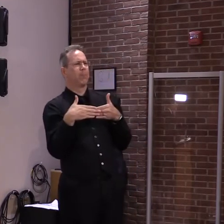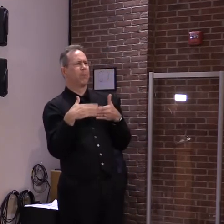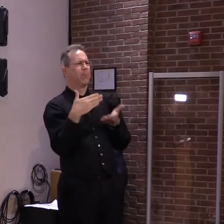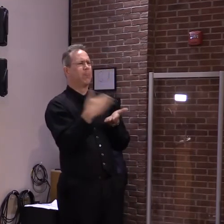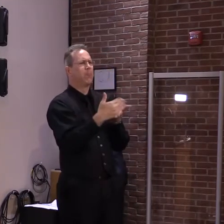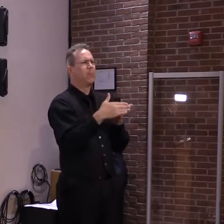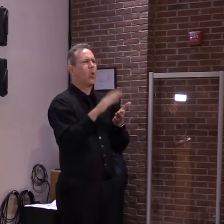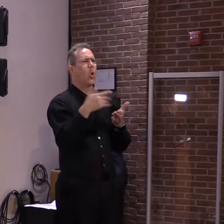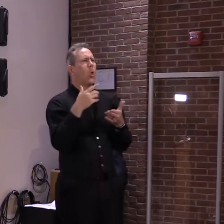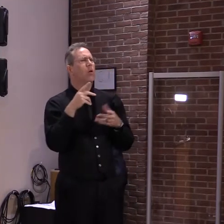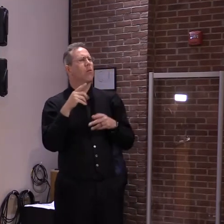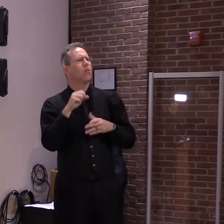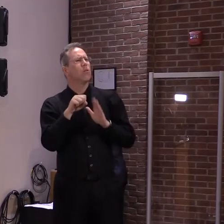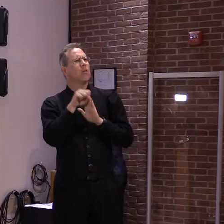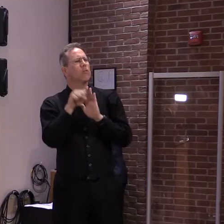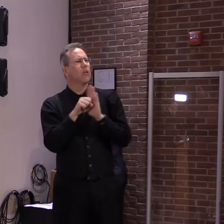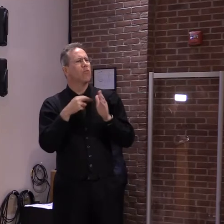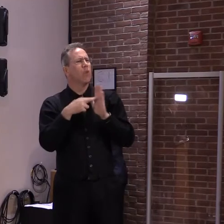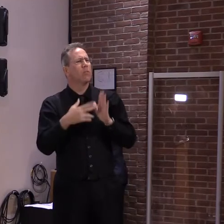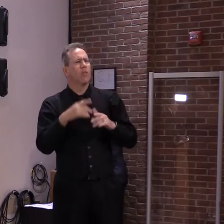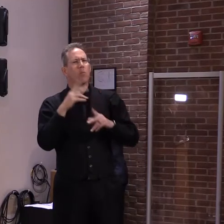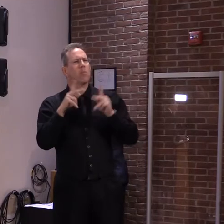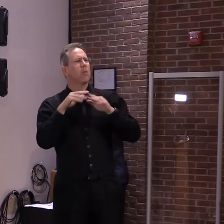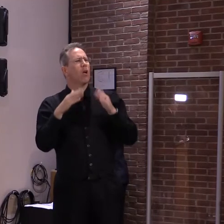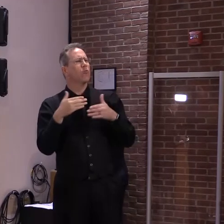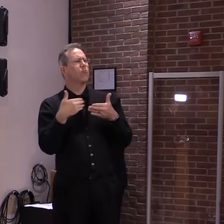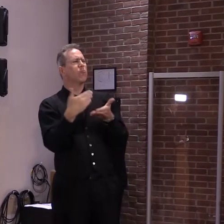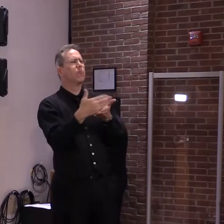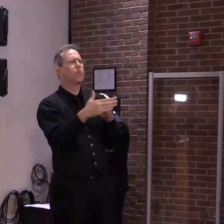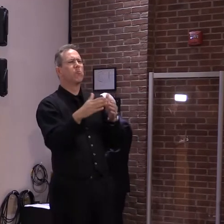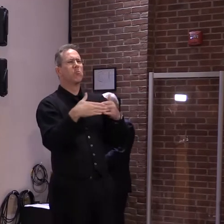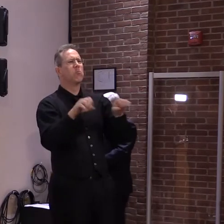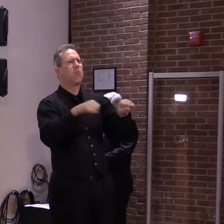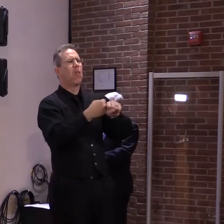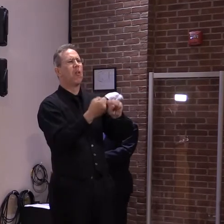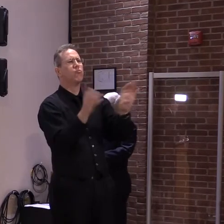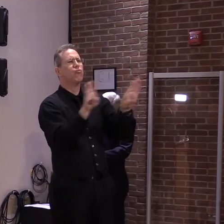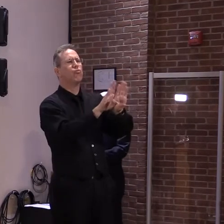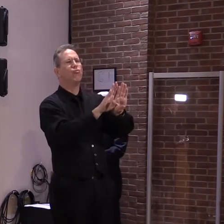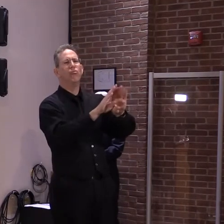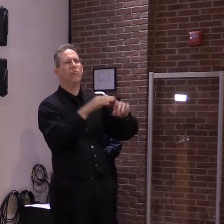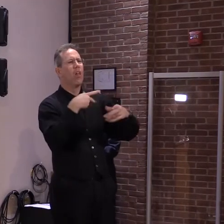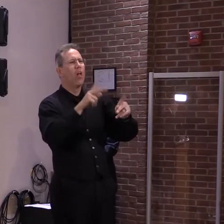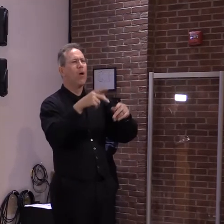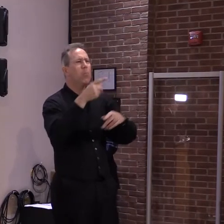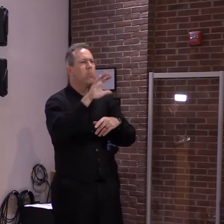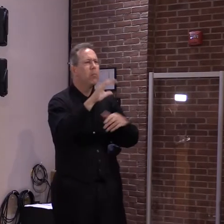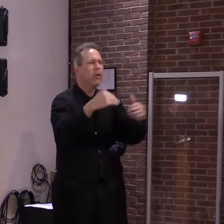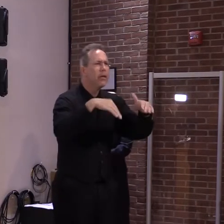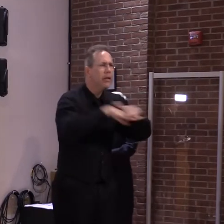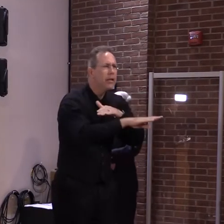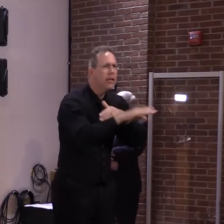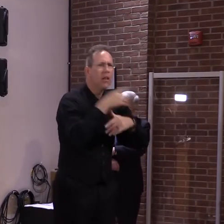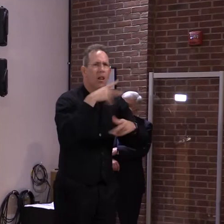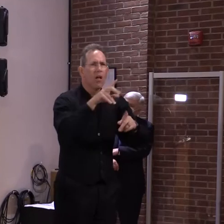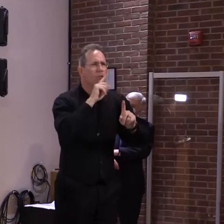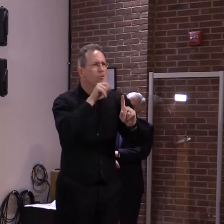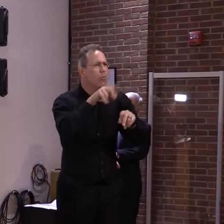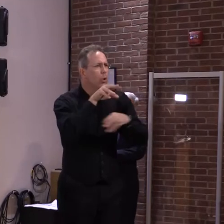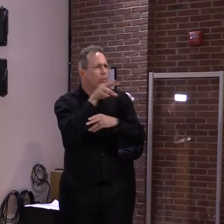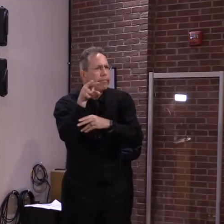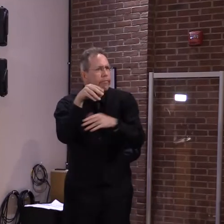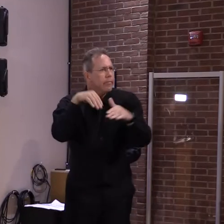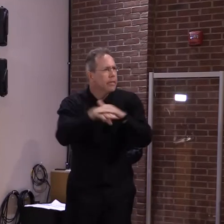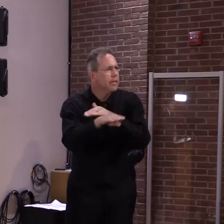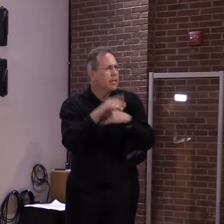is adopted, that the people won't be allowed in. I'm just wondering what your thoughts are about state